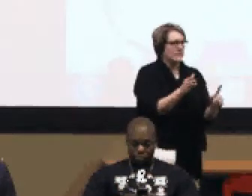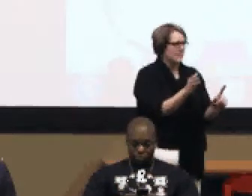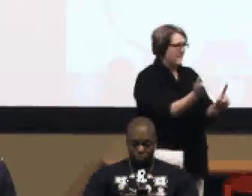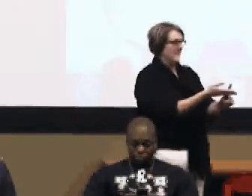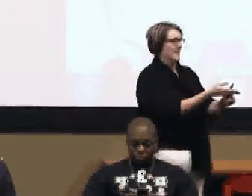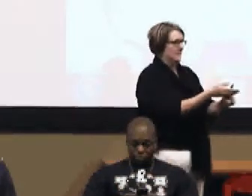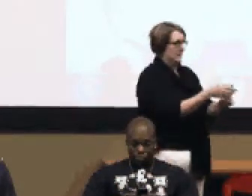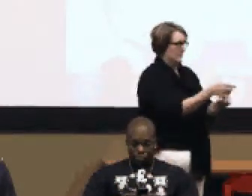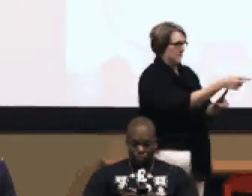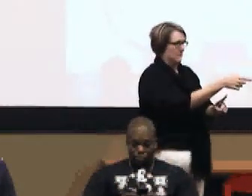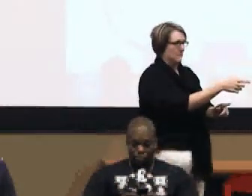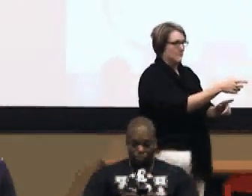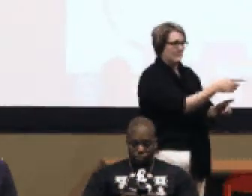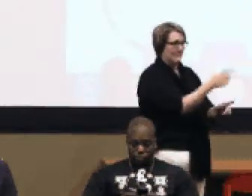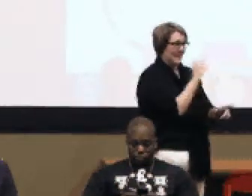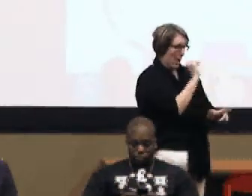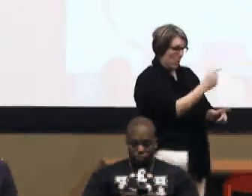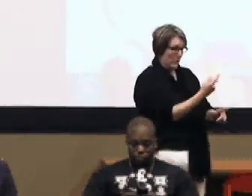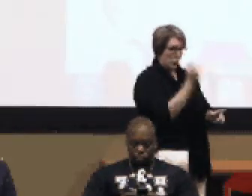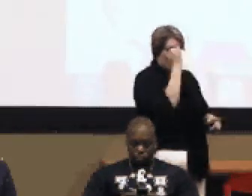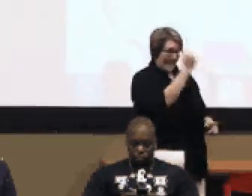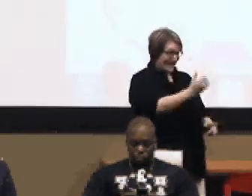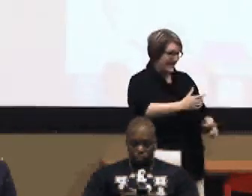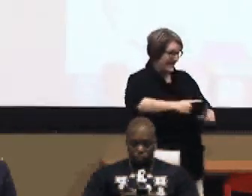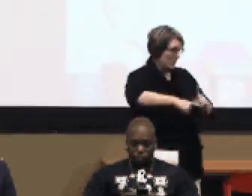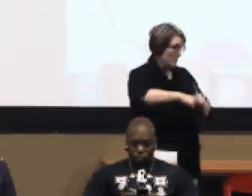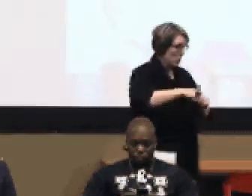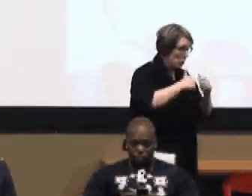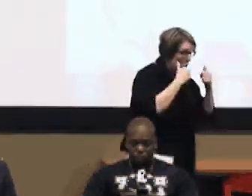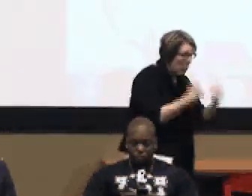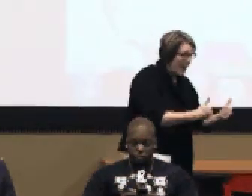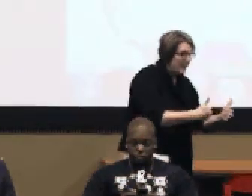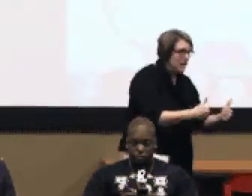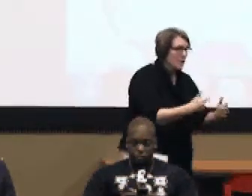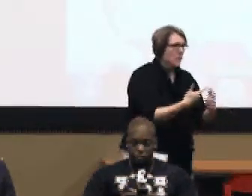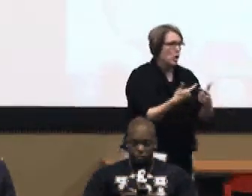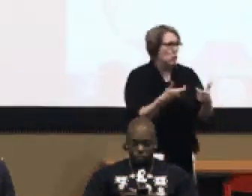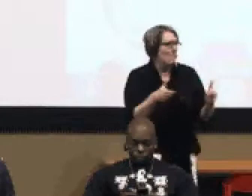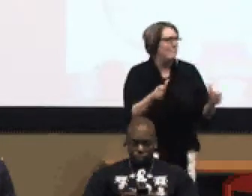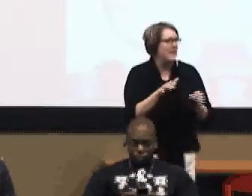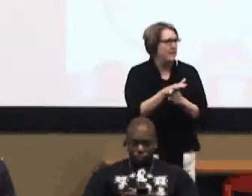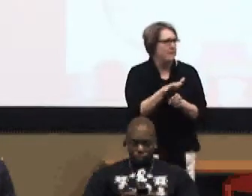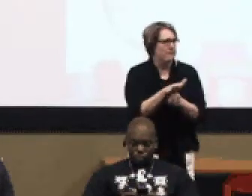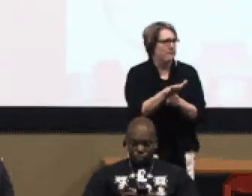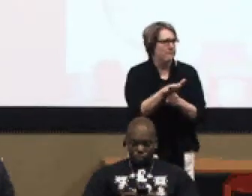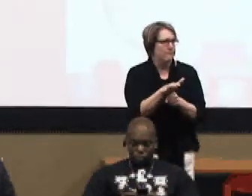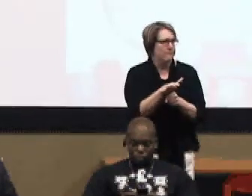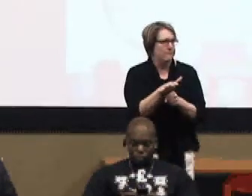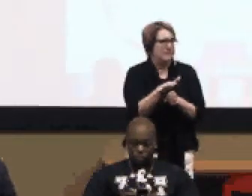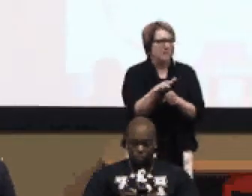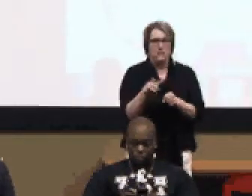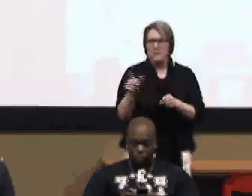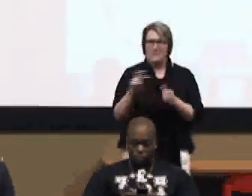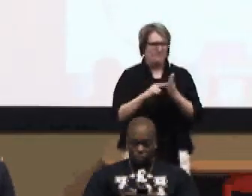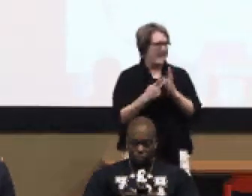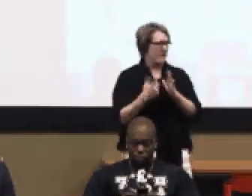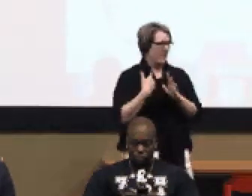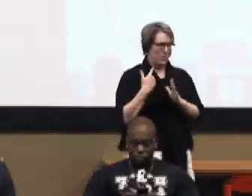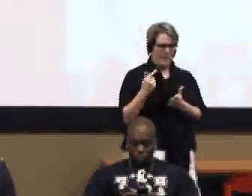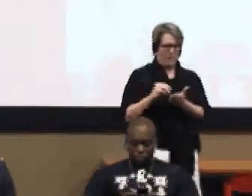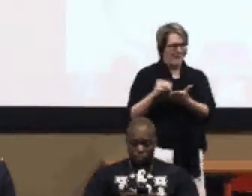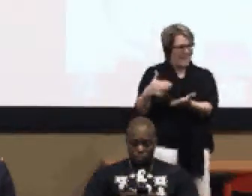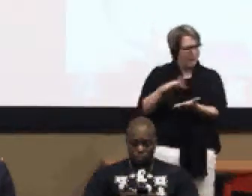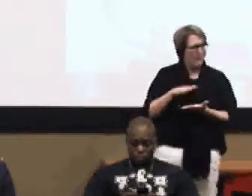people that not only that your idea is good, but that it's sufficiently big, like it's going to be. They're going to get their money back. That they're going to get their money